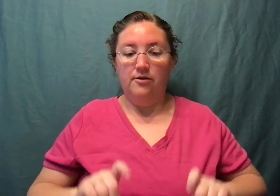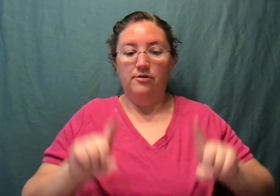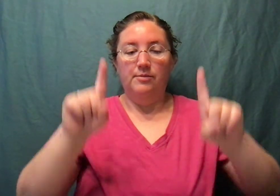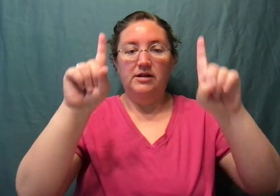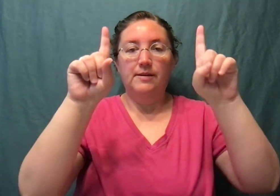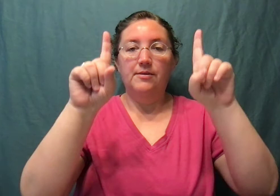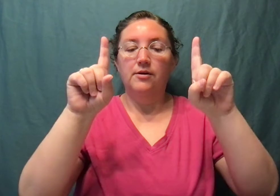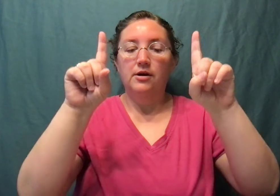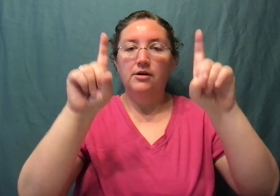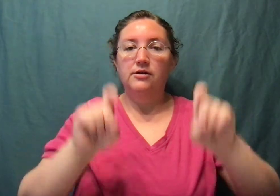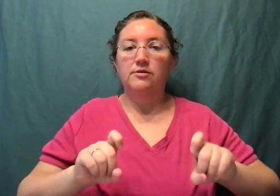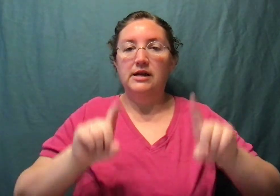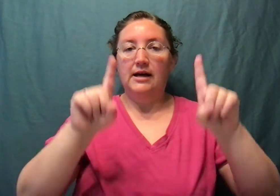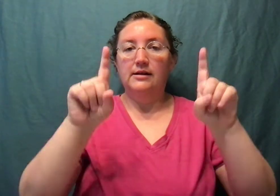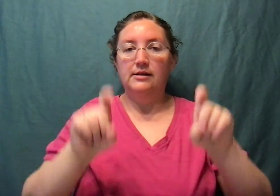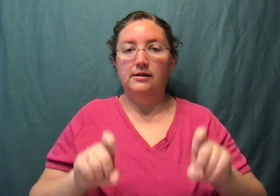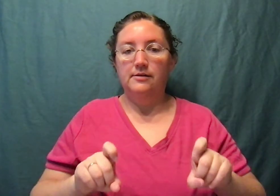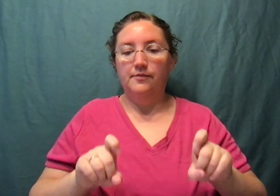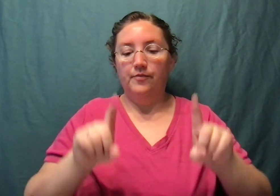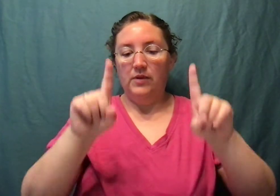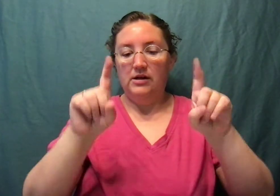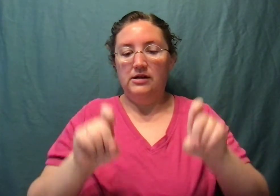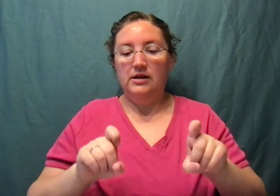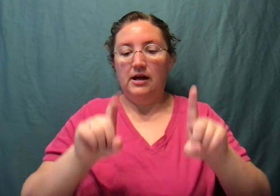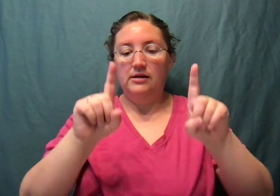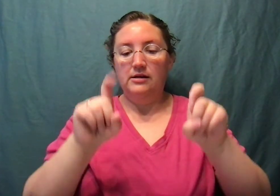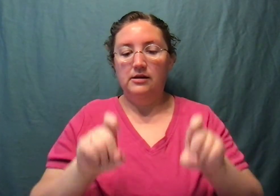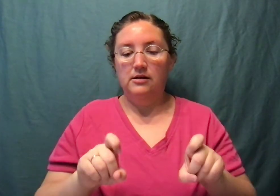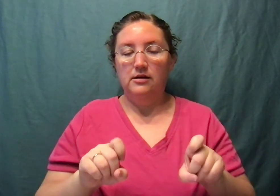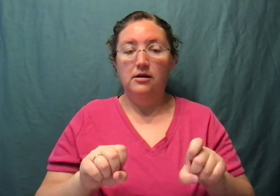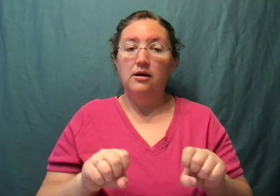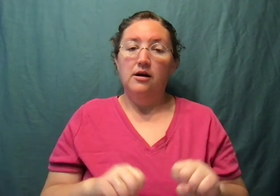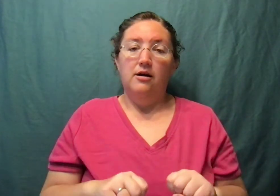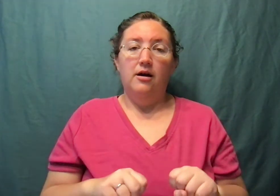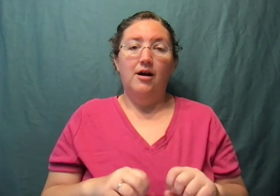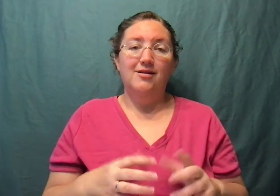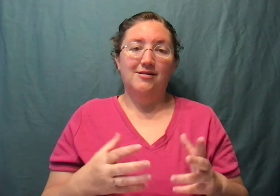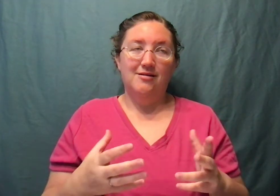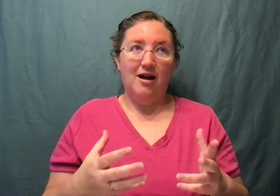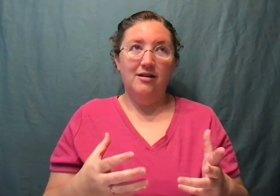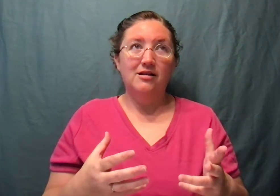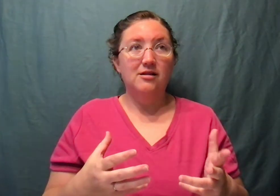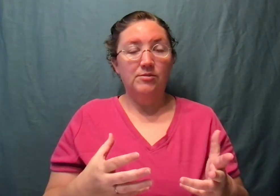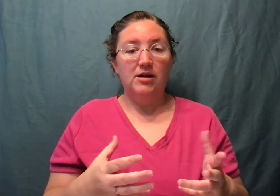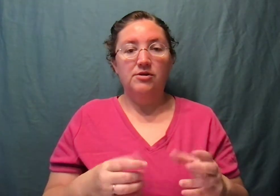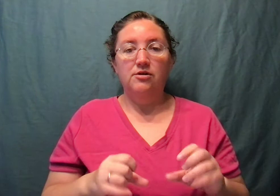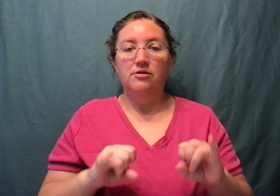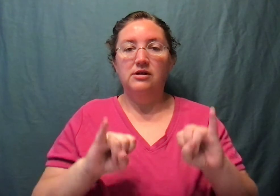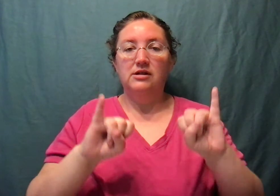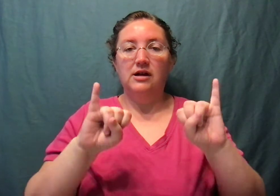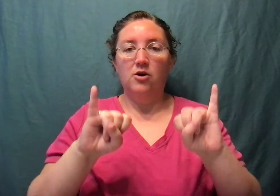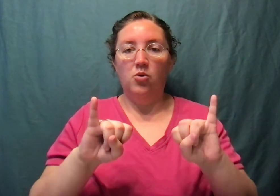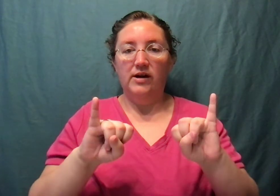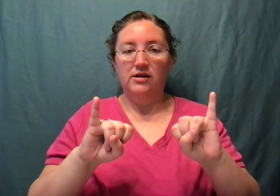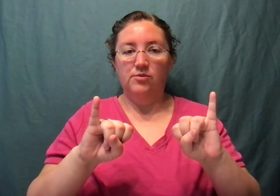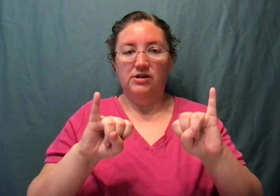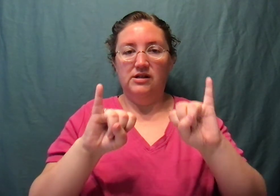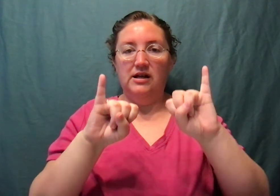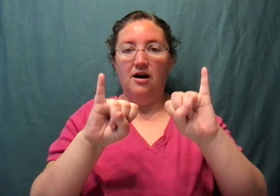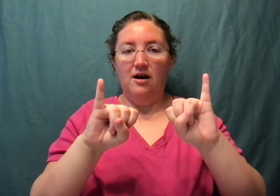a piece of paper. So test. Test. A sign that's sometimes used is the sign quiz, which is the